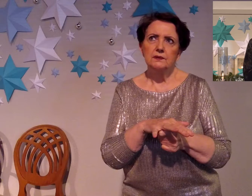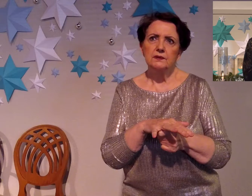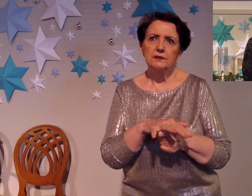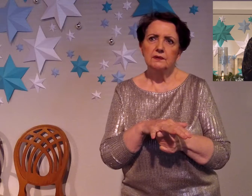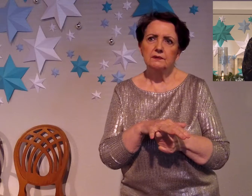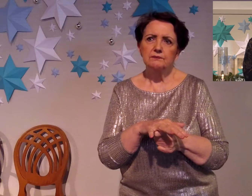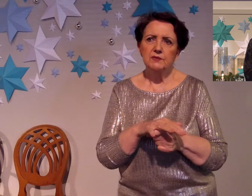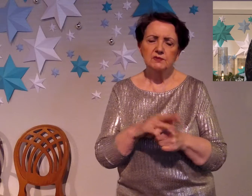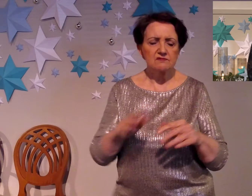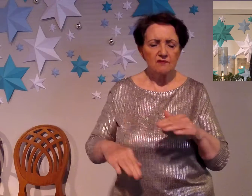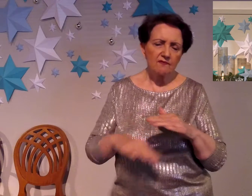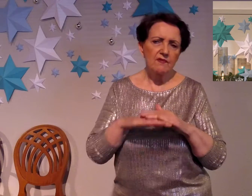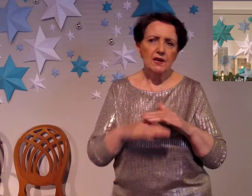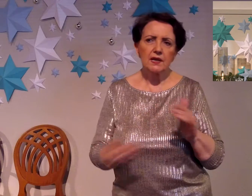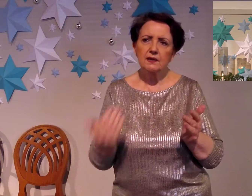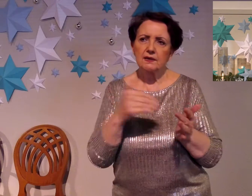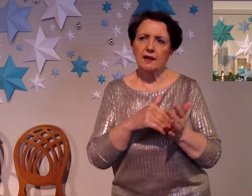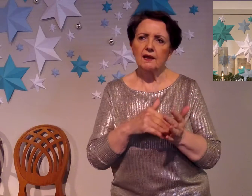refilling,